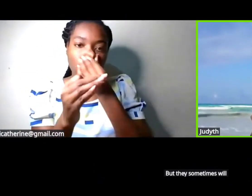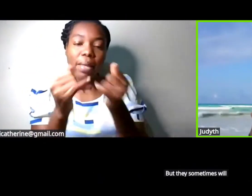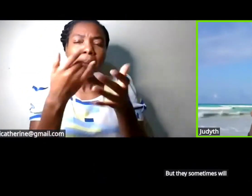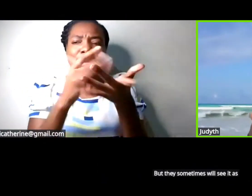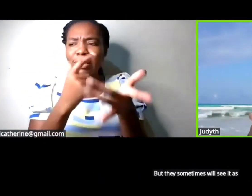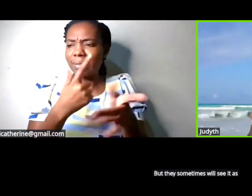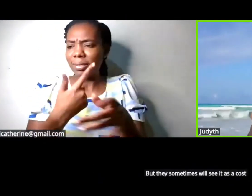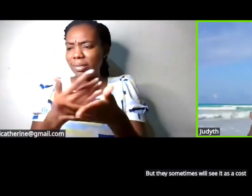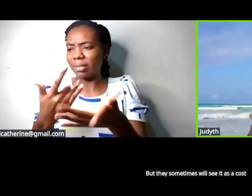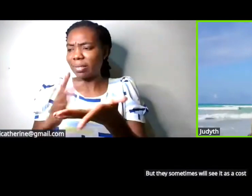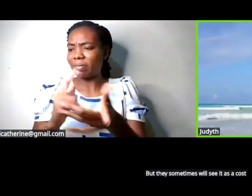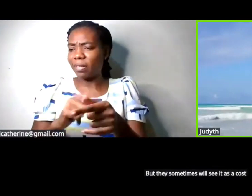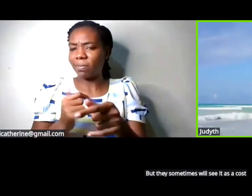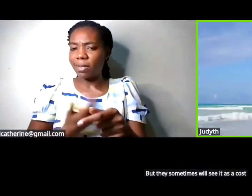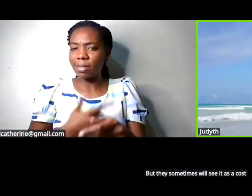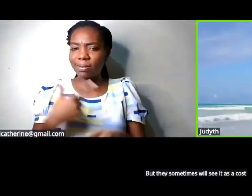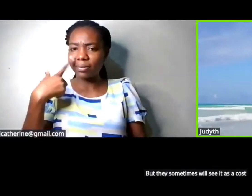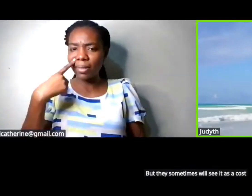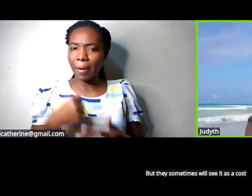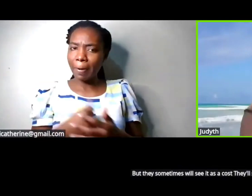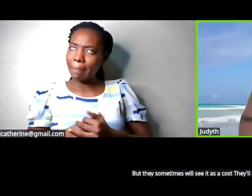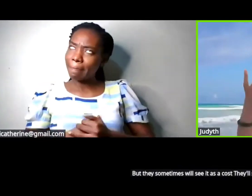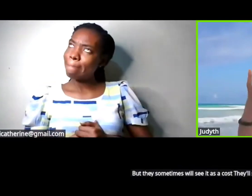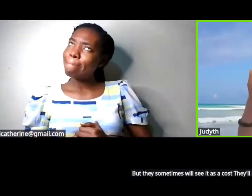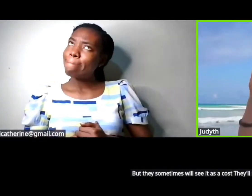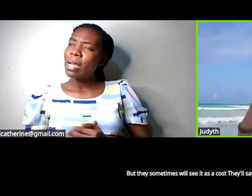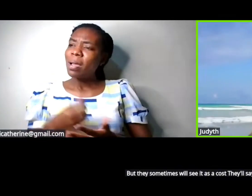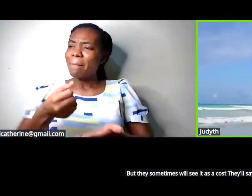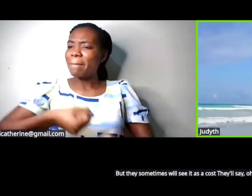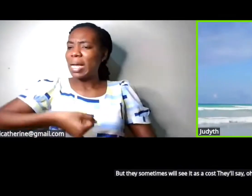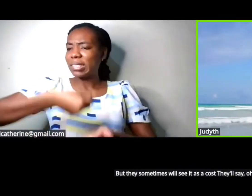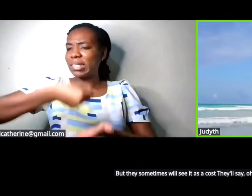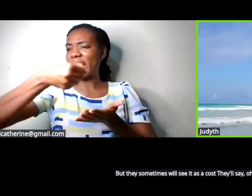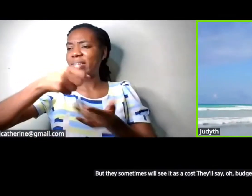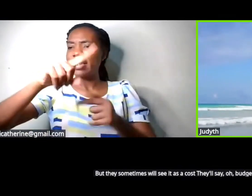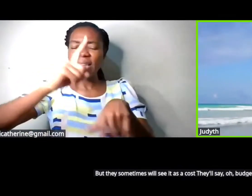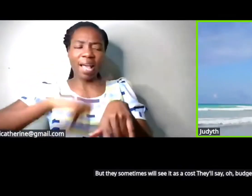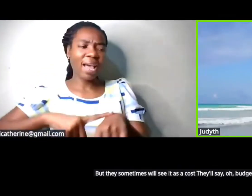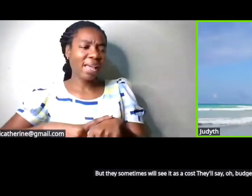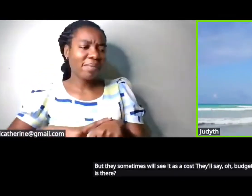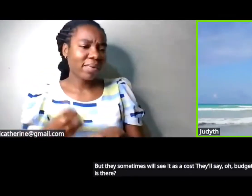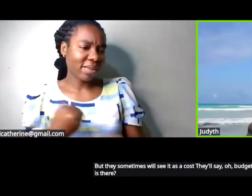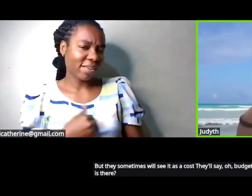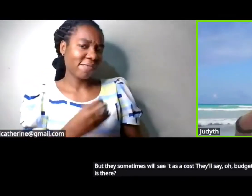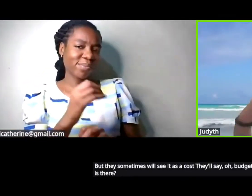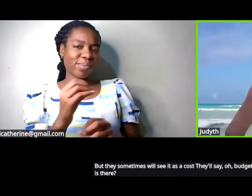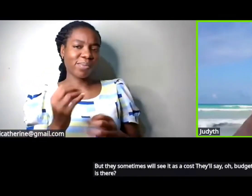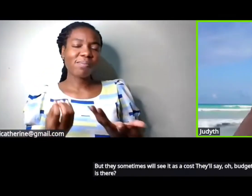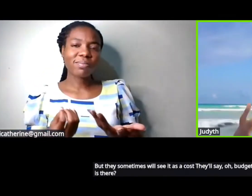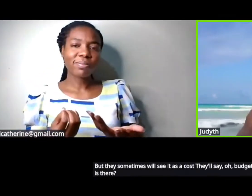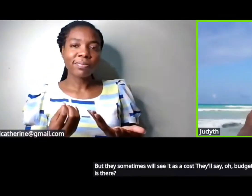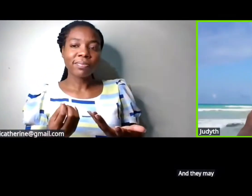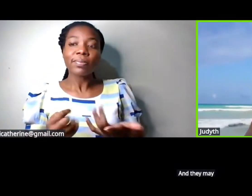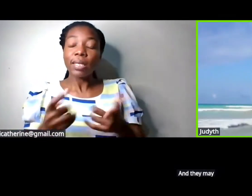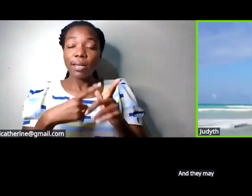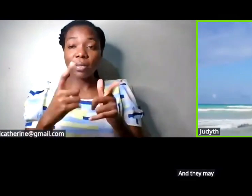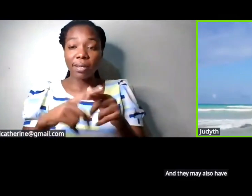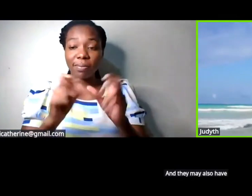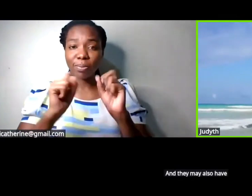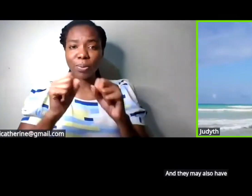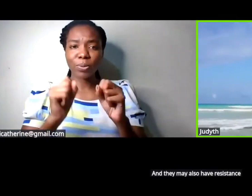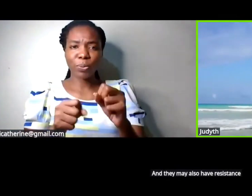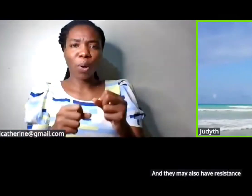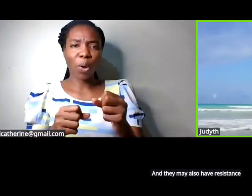cost. They'll say, oh, budget, how much time is there? And they may also have resistance like